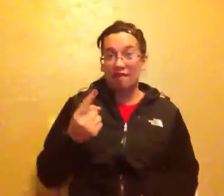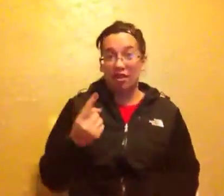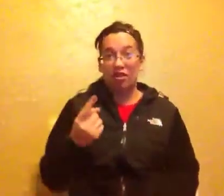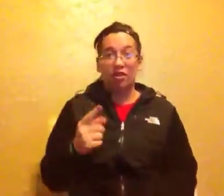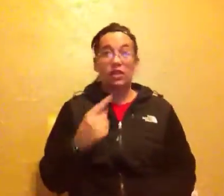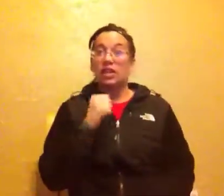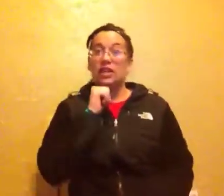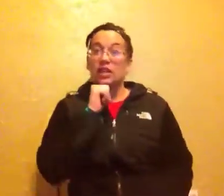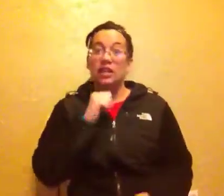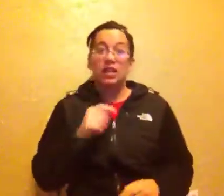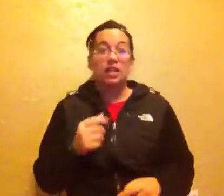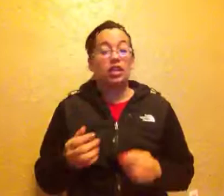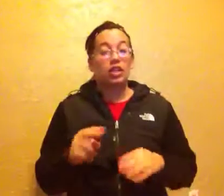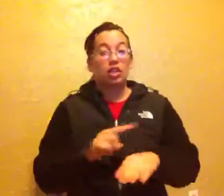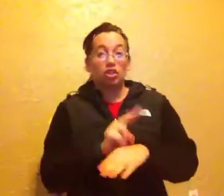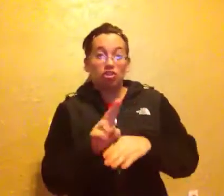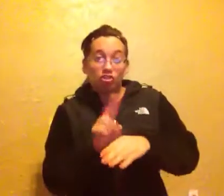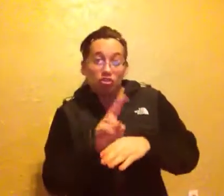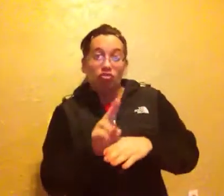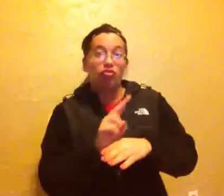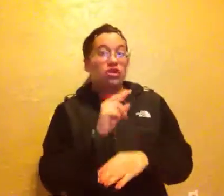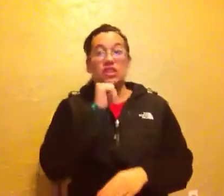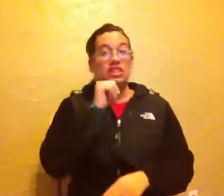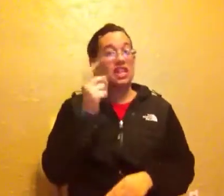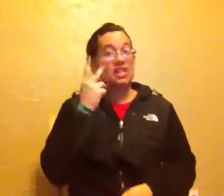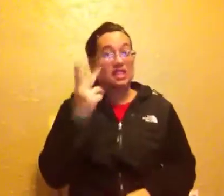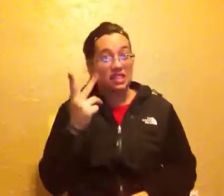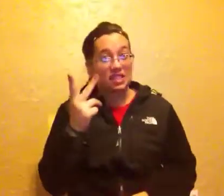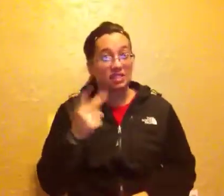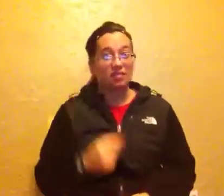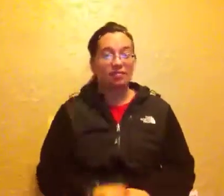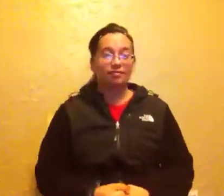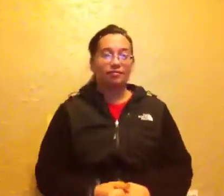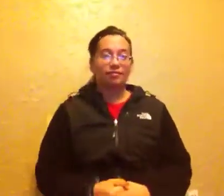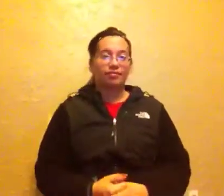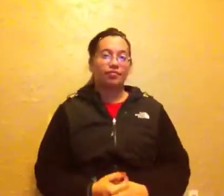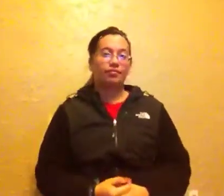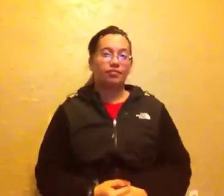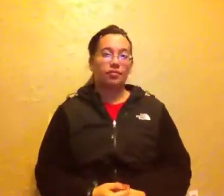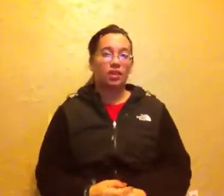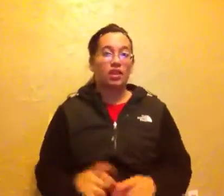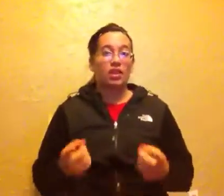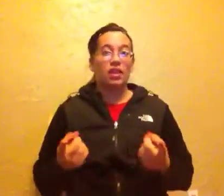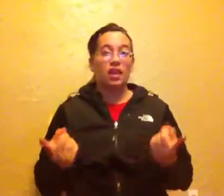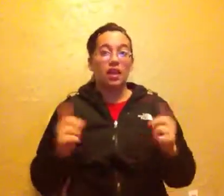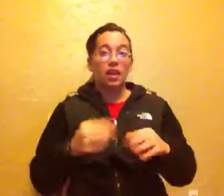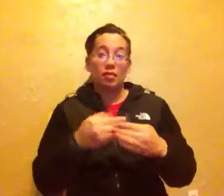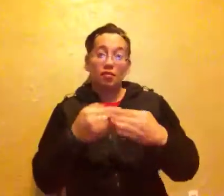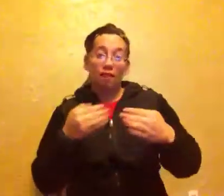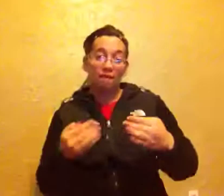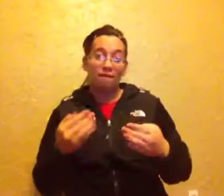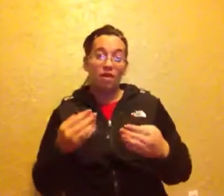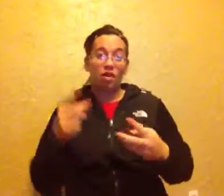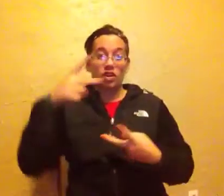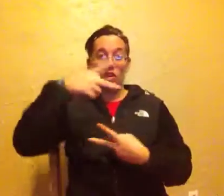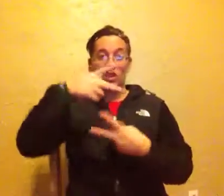while, which is the period before a full diagnosis is made. And this period is called the prodrome, where you have mainly